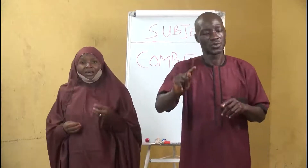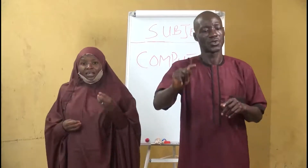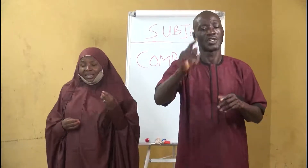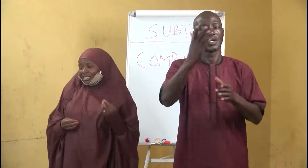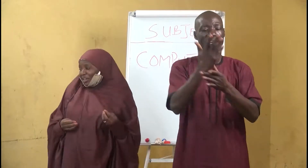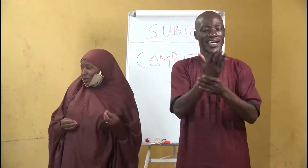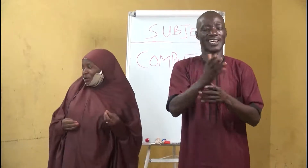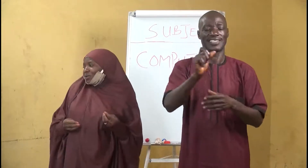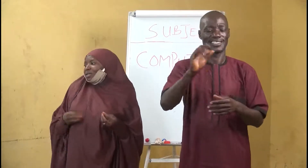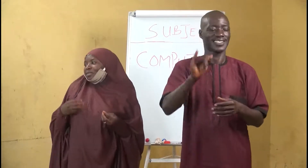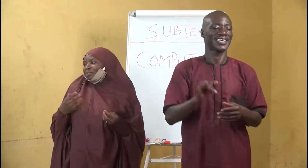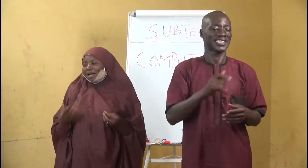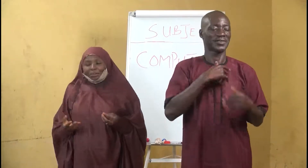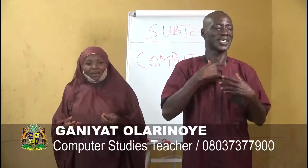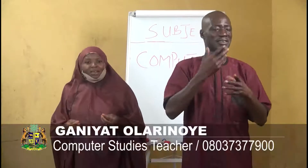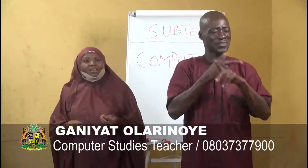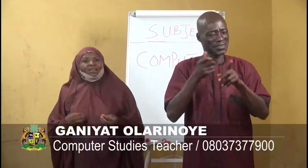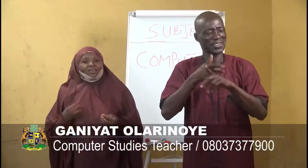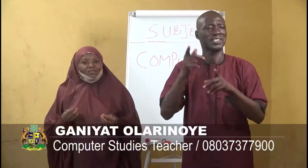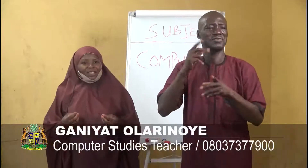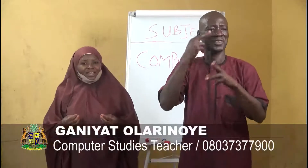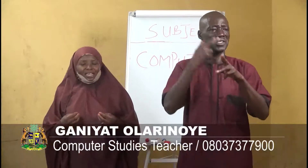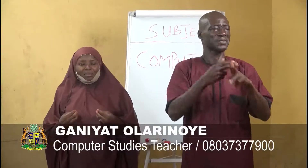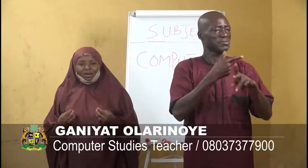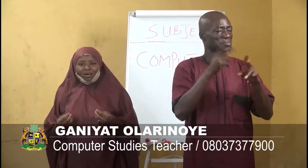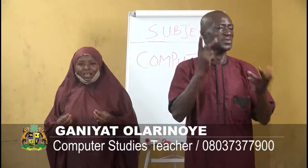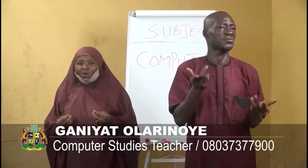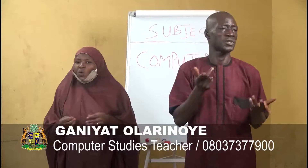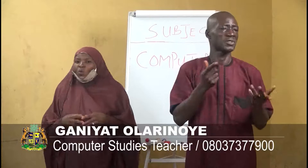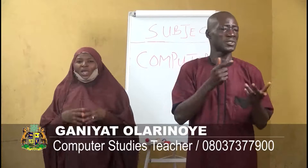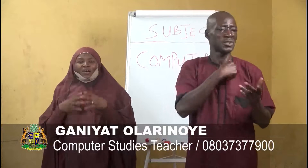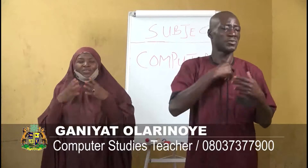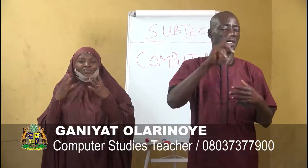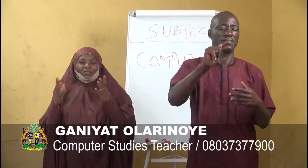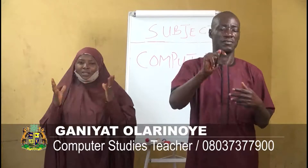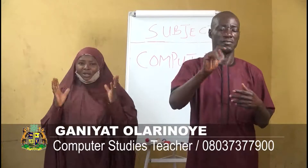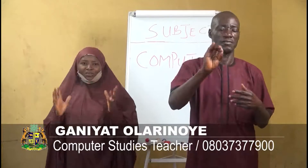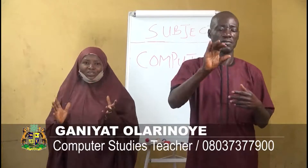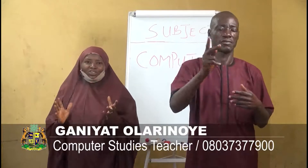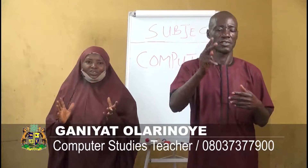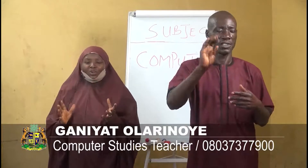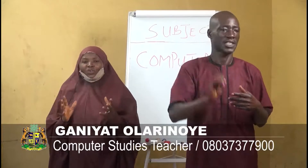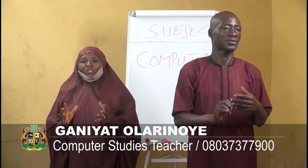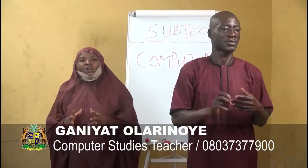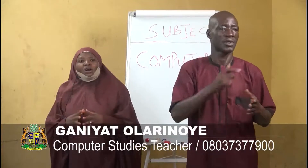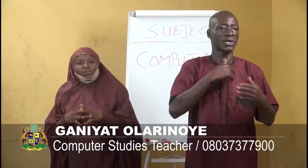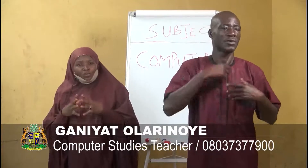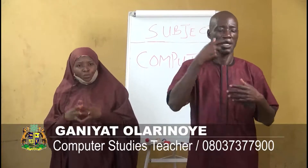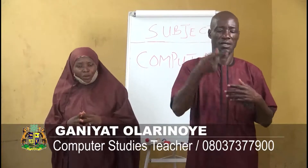the Tecno, the BlackBerry, Infinix, among others. We have different manufacturers of what? Of mobile